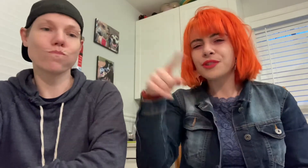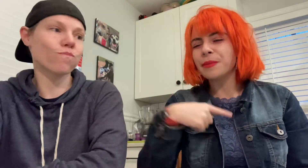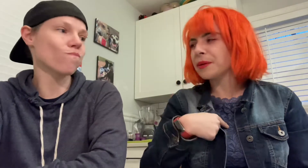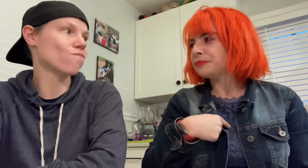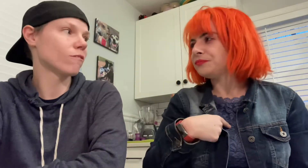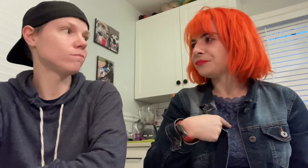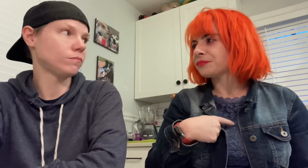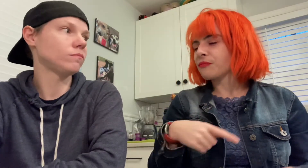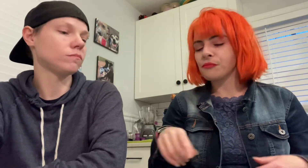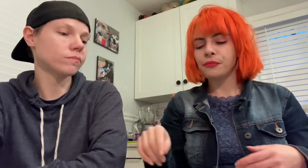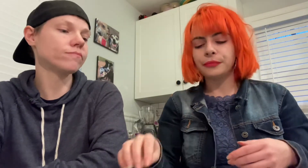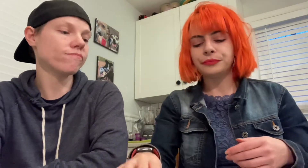me.